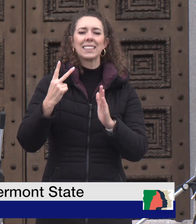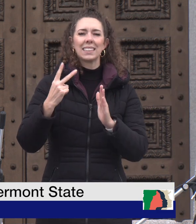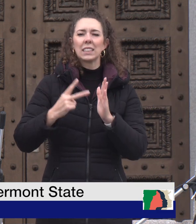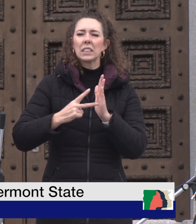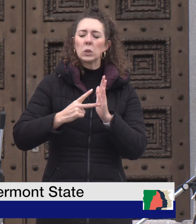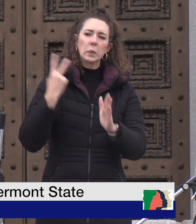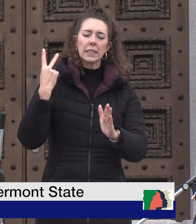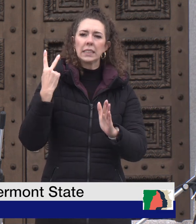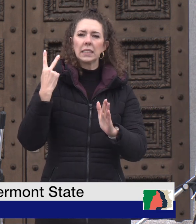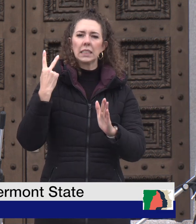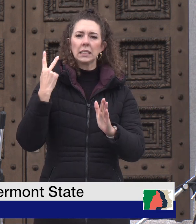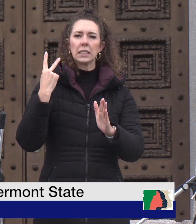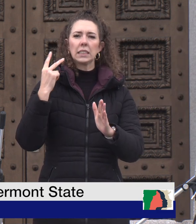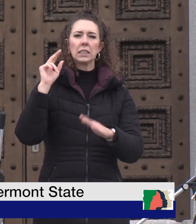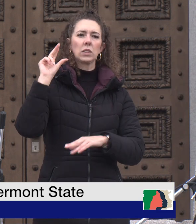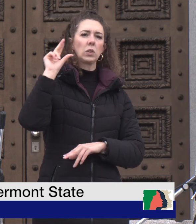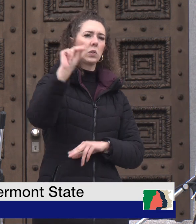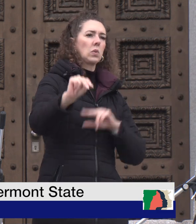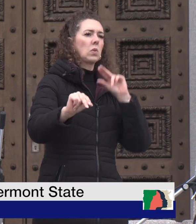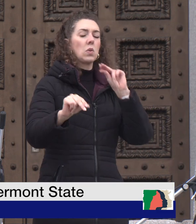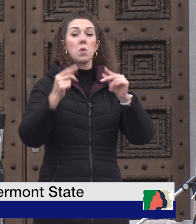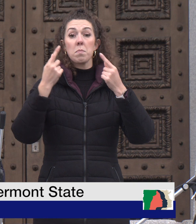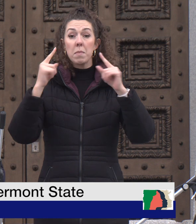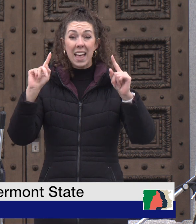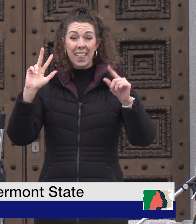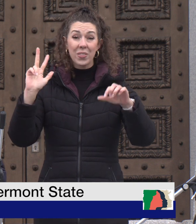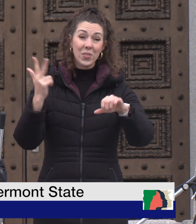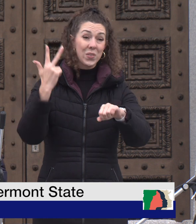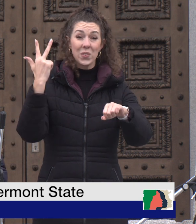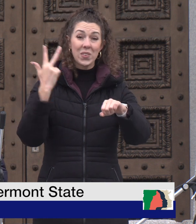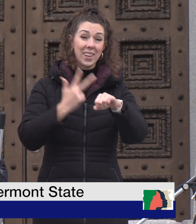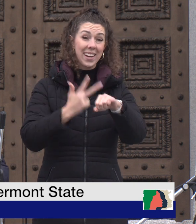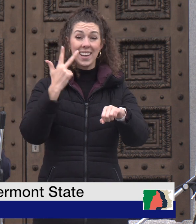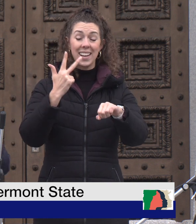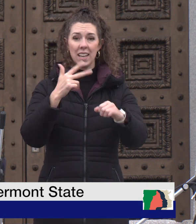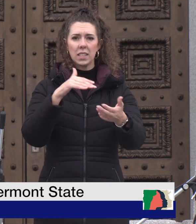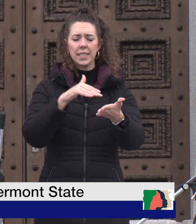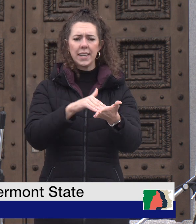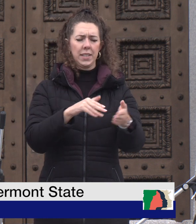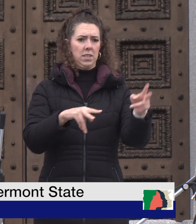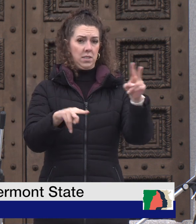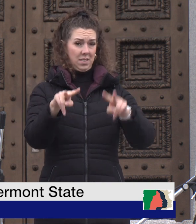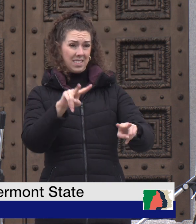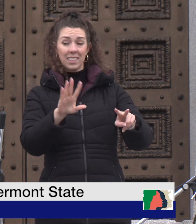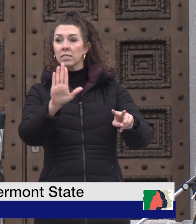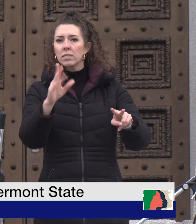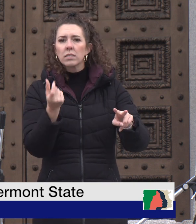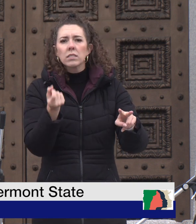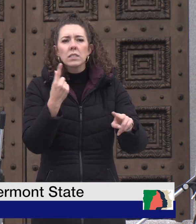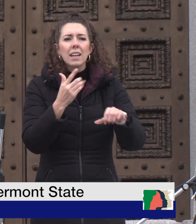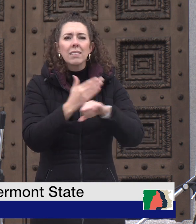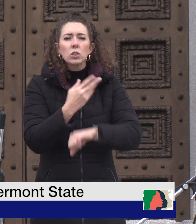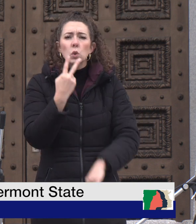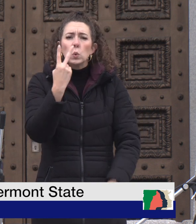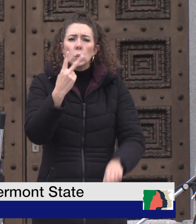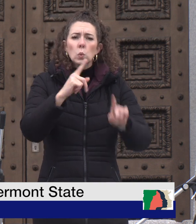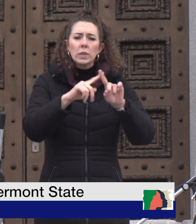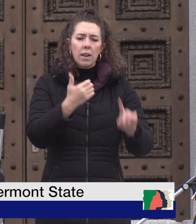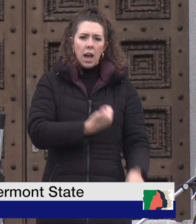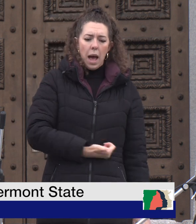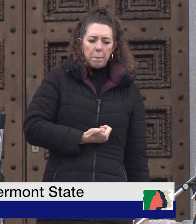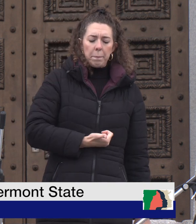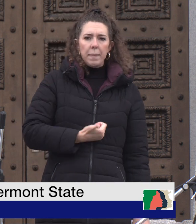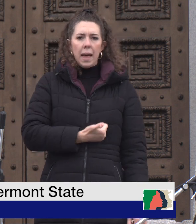twice before doctors on the third visit, after two ultrasounds to